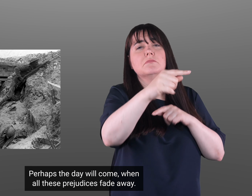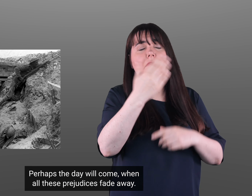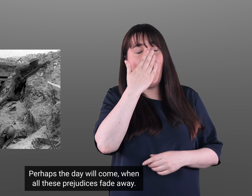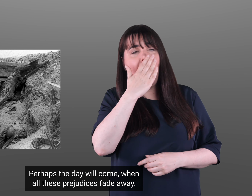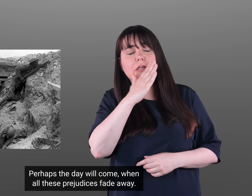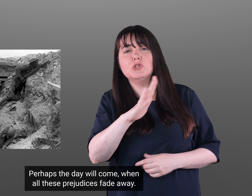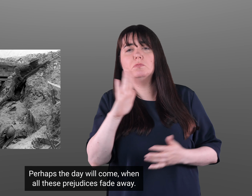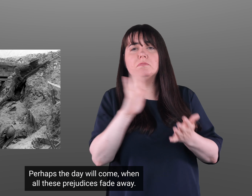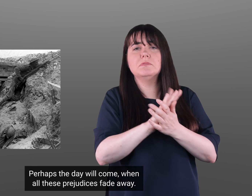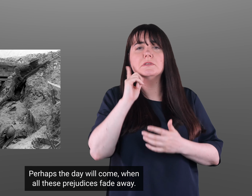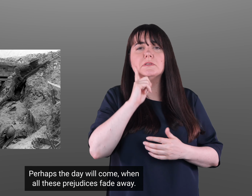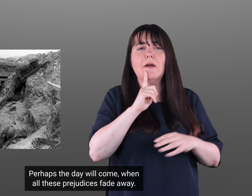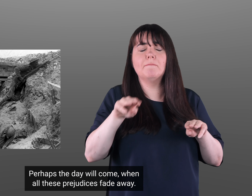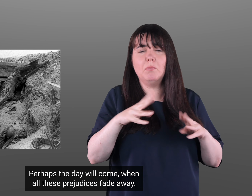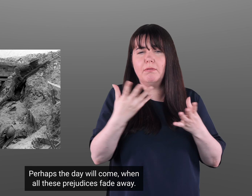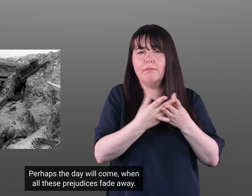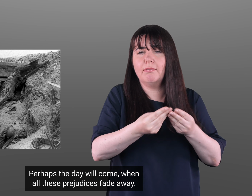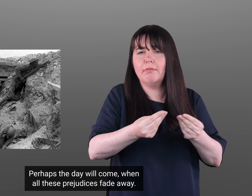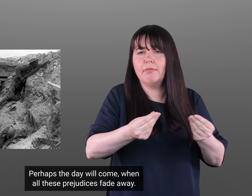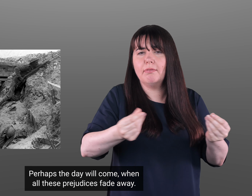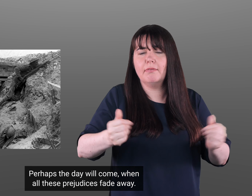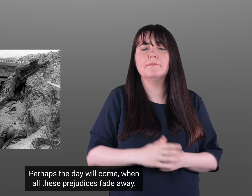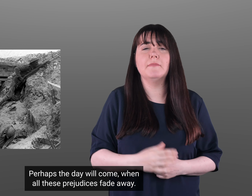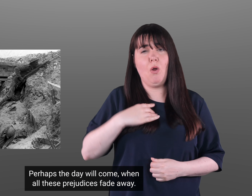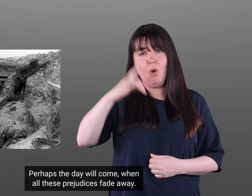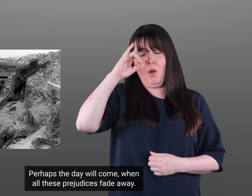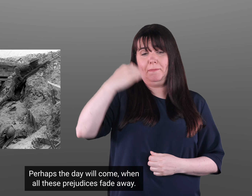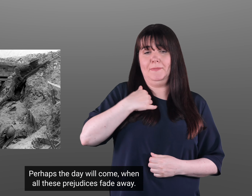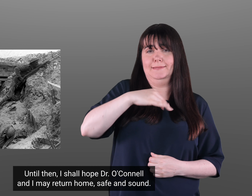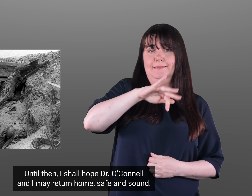of these prejudices fade away. Until